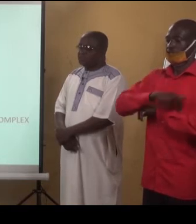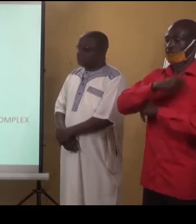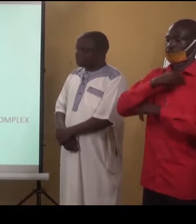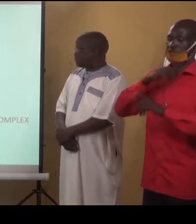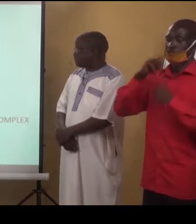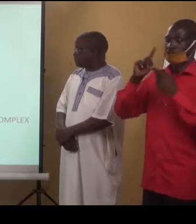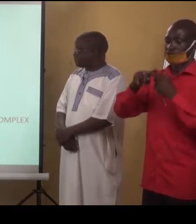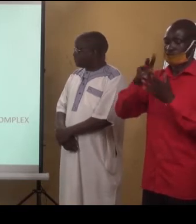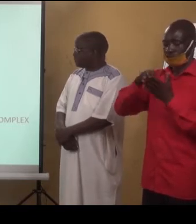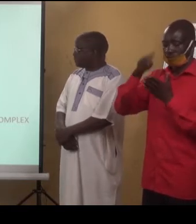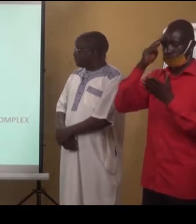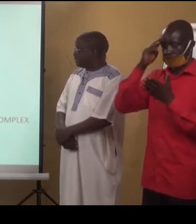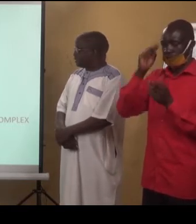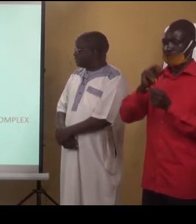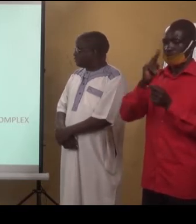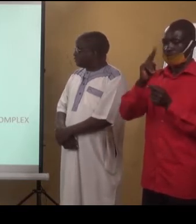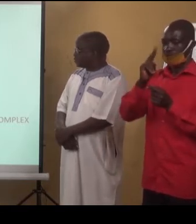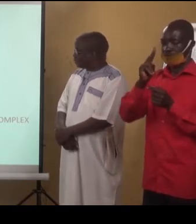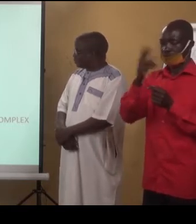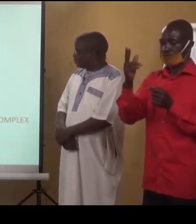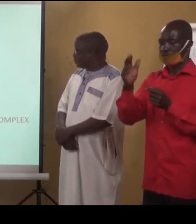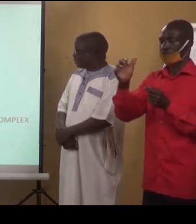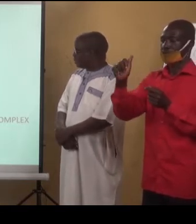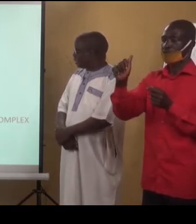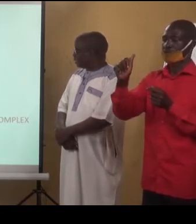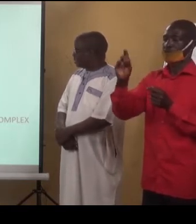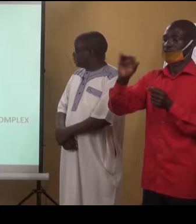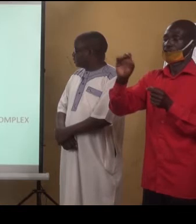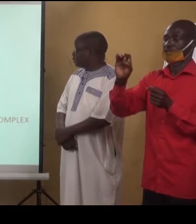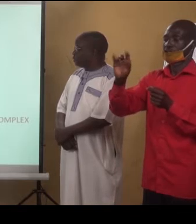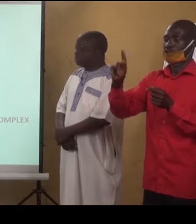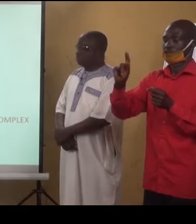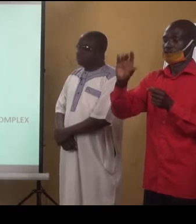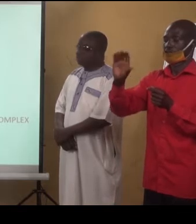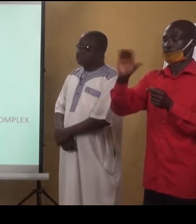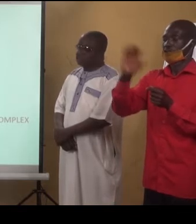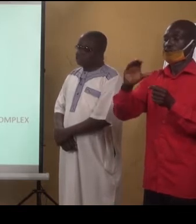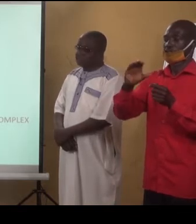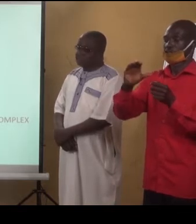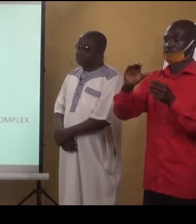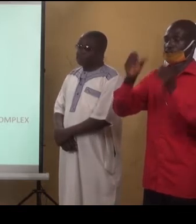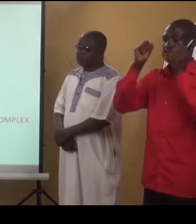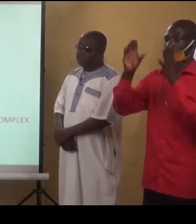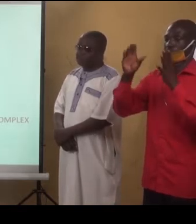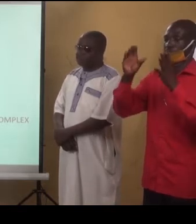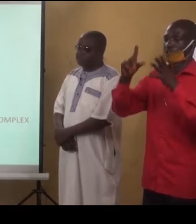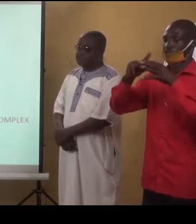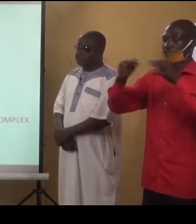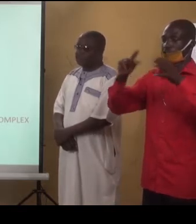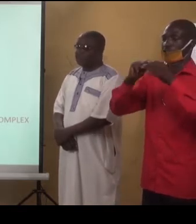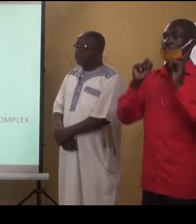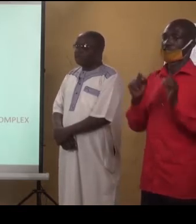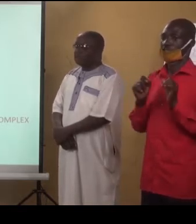two items: adjectival clause and the compound complex